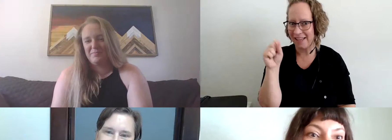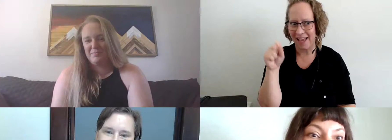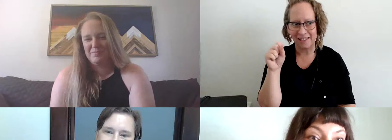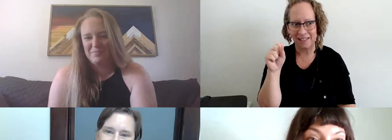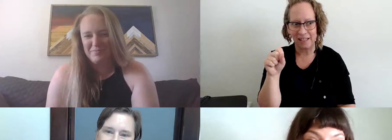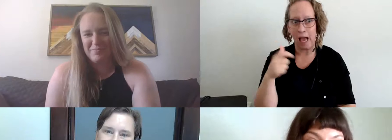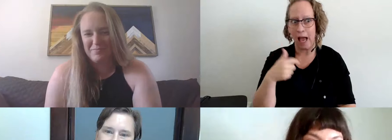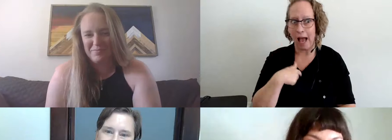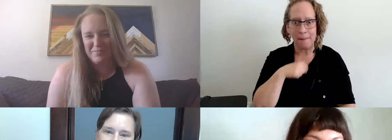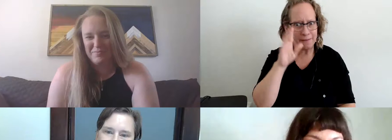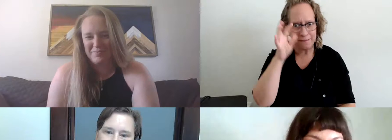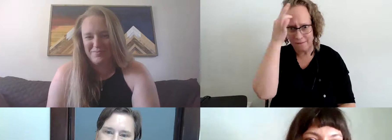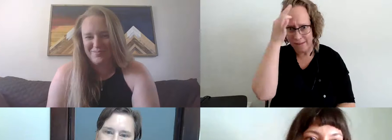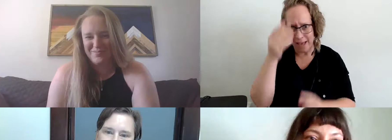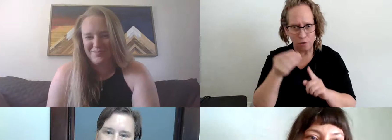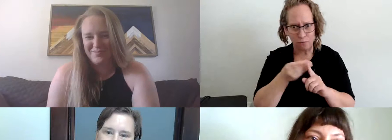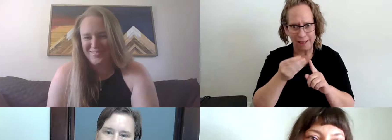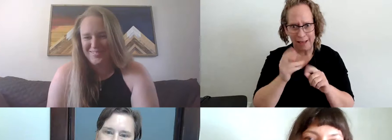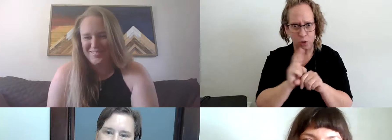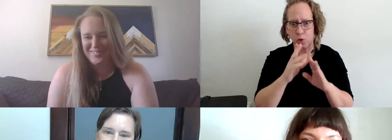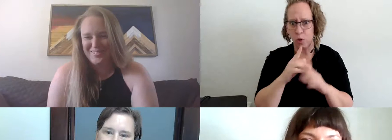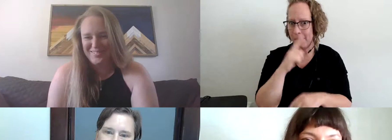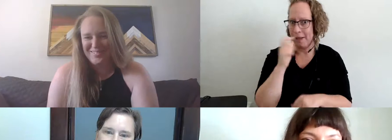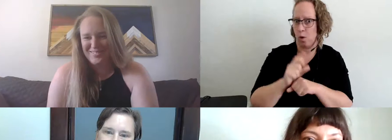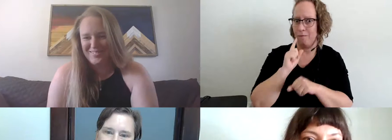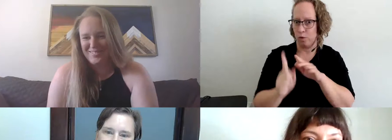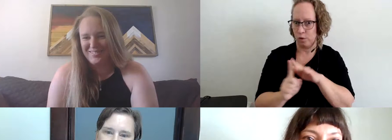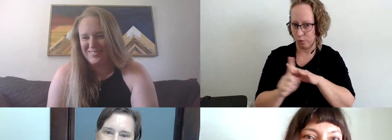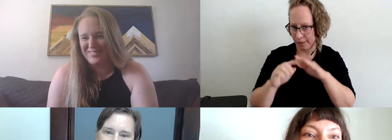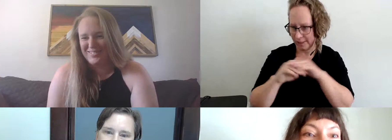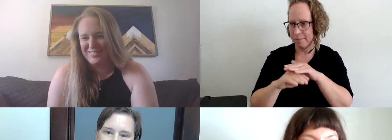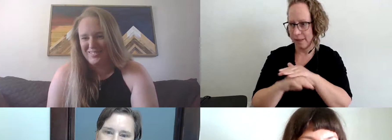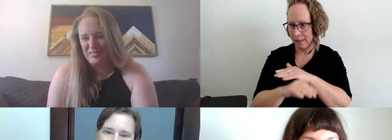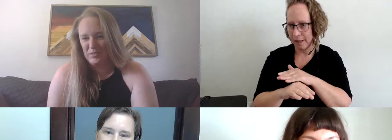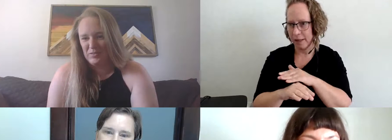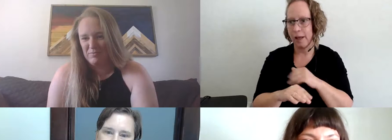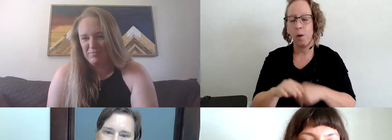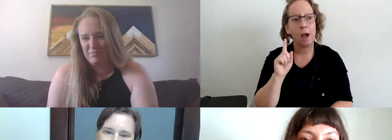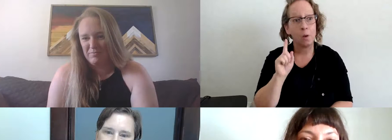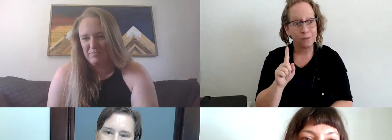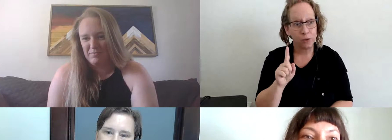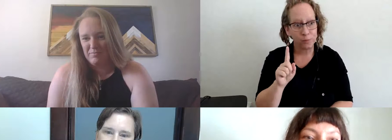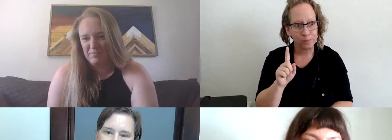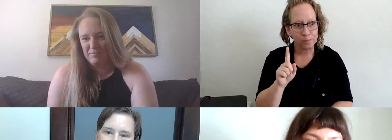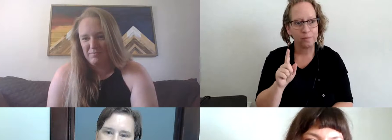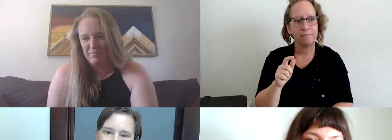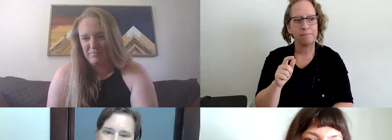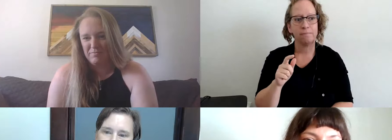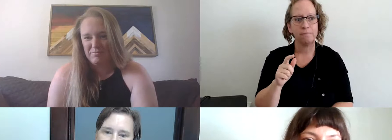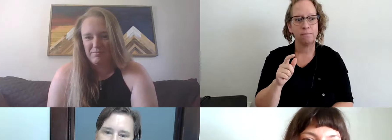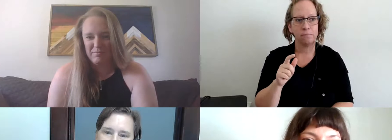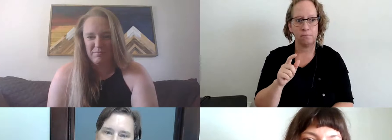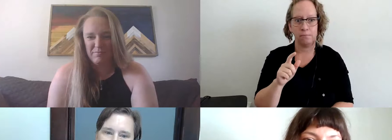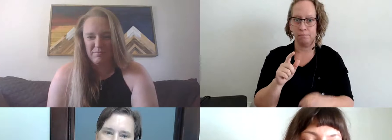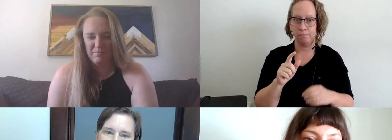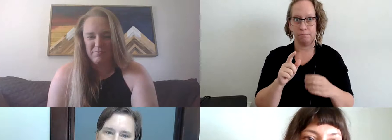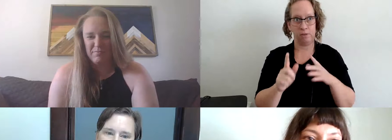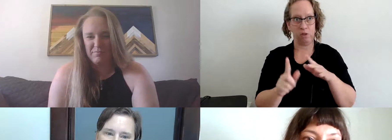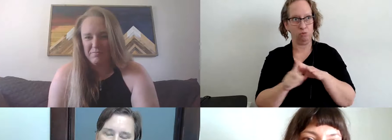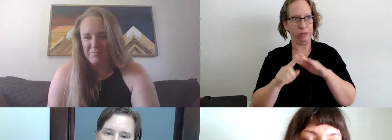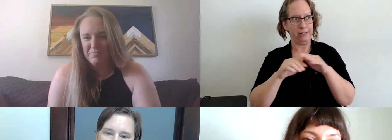I am not a Fed Relay user because I work for Sprint Accessibility. However, at Sprint Accessibility, as